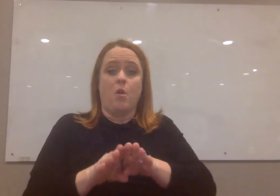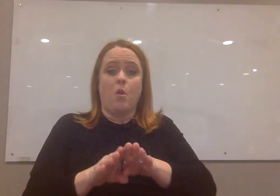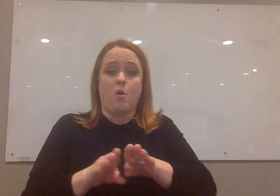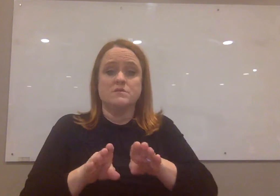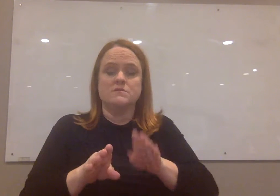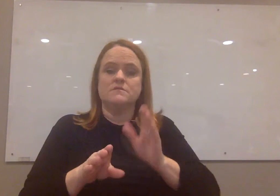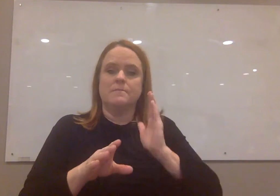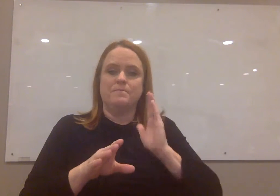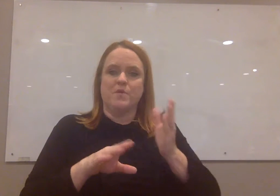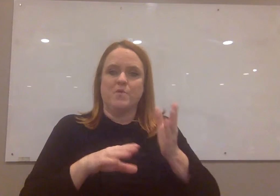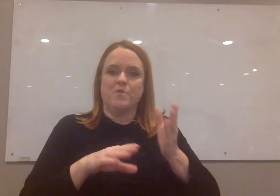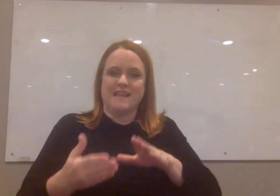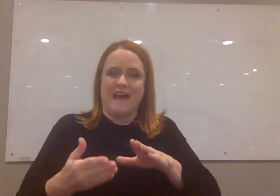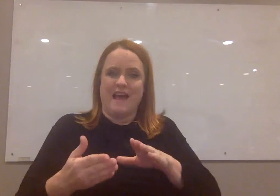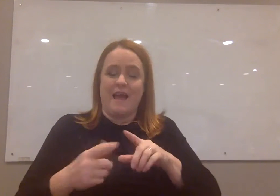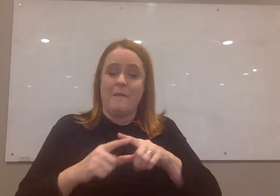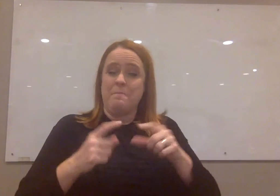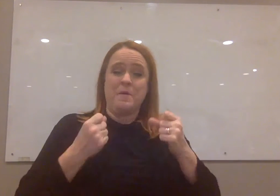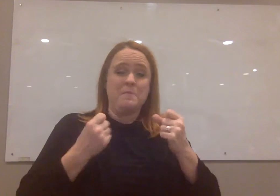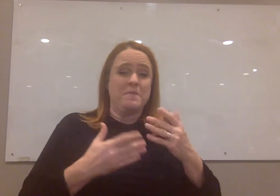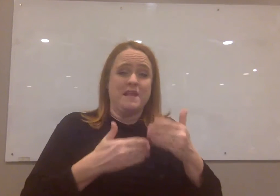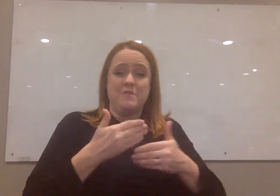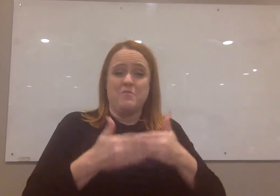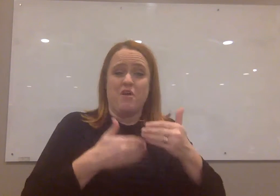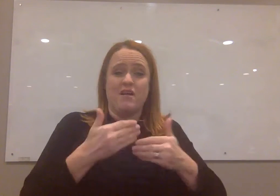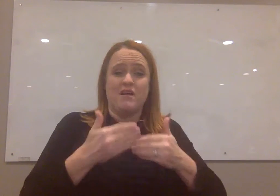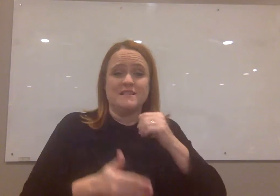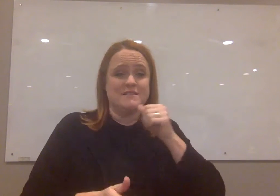lot of processes don't do that. Like the stuff I was testing was I was actually